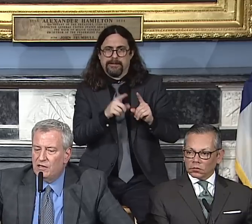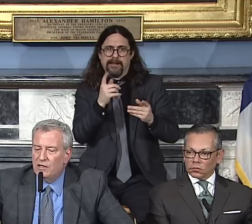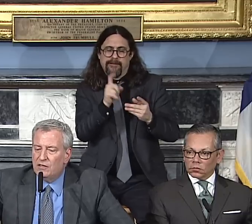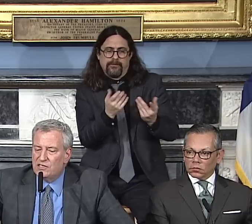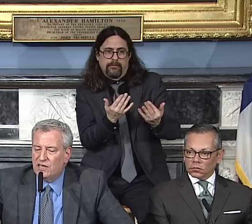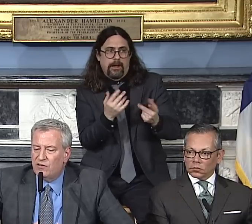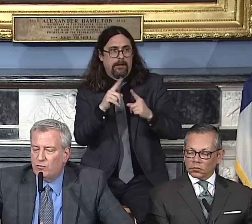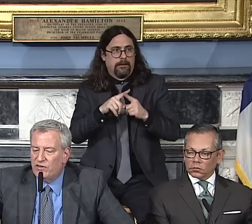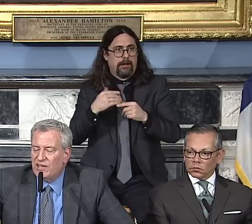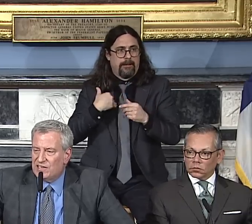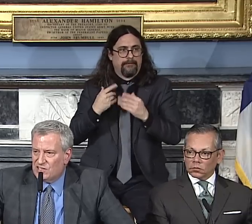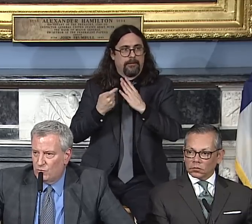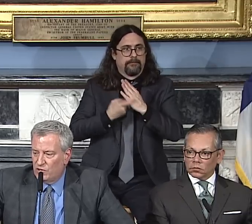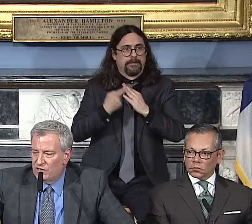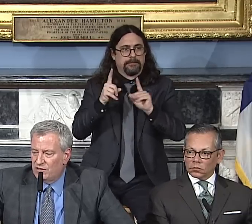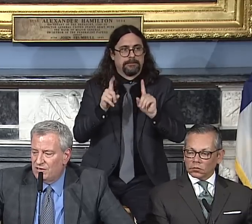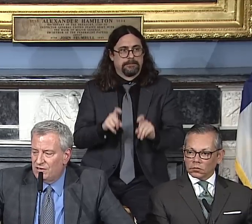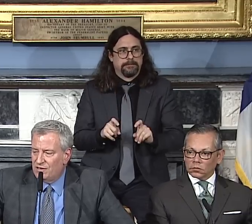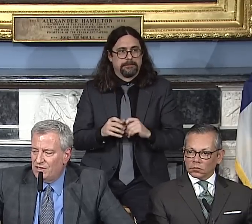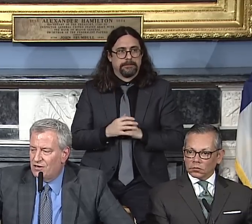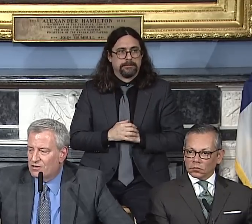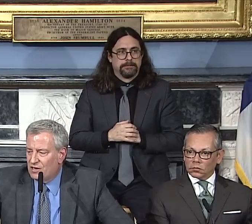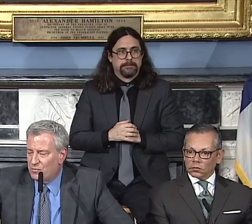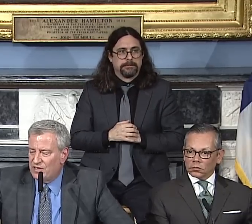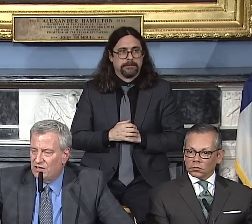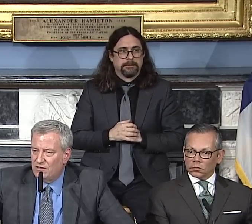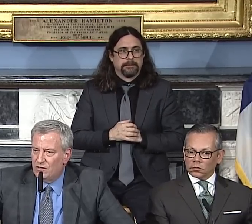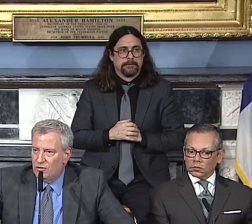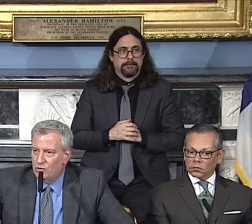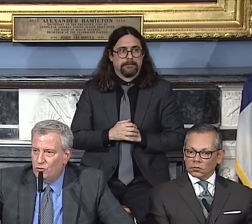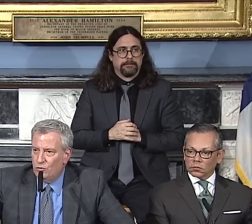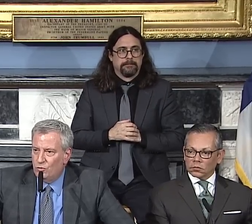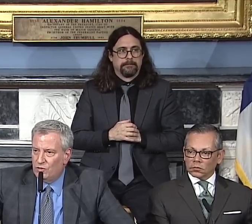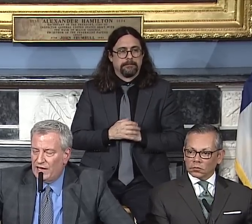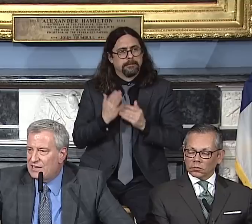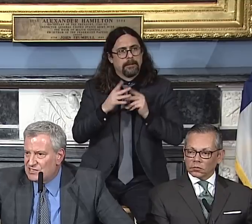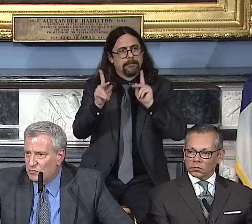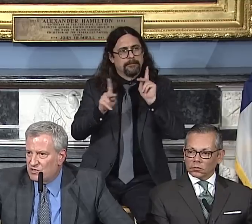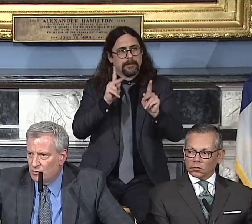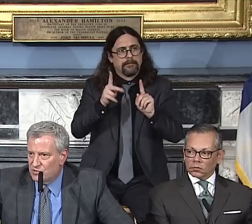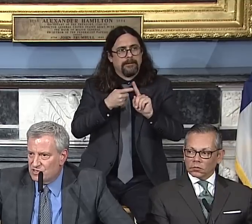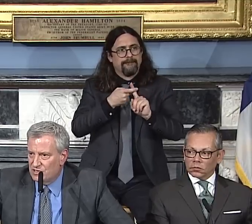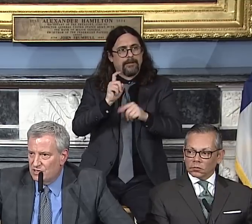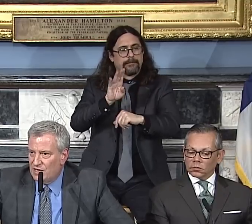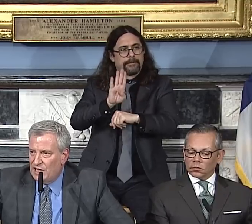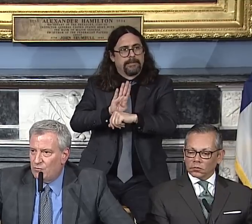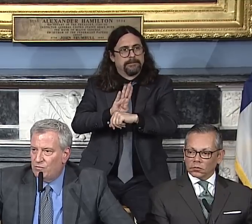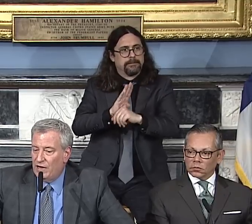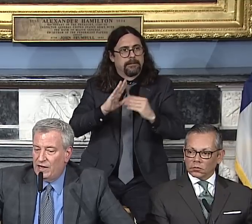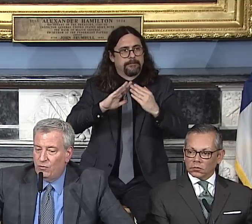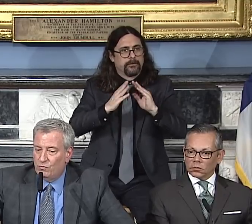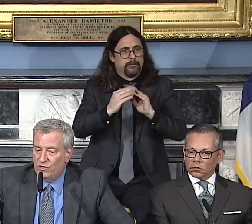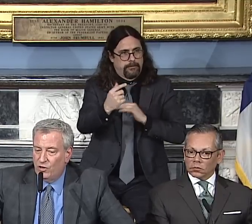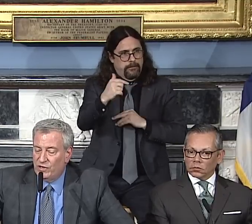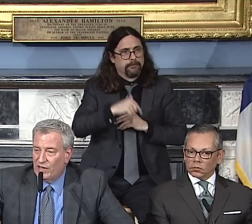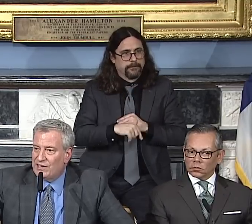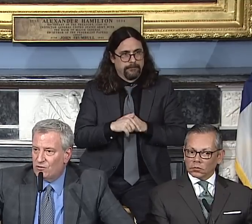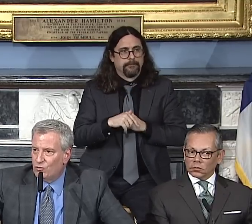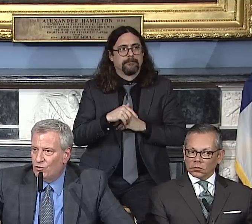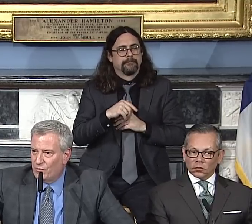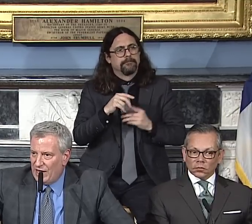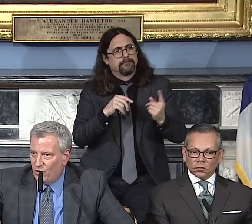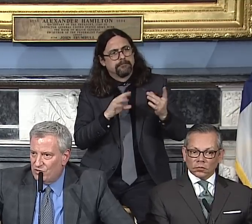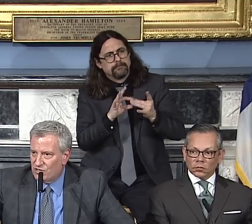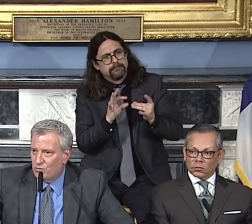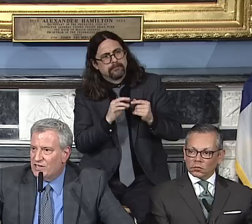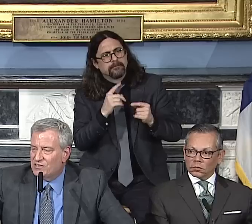point. They said, if we've got someone in our company who has symptoms, and we'd like to